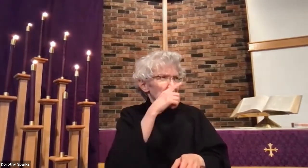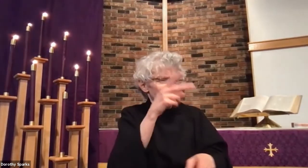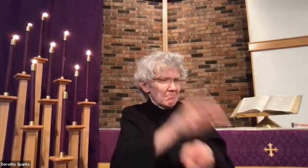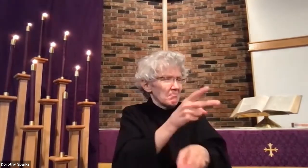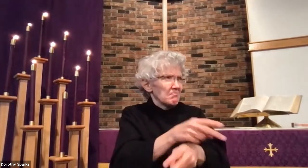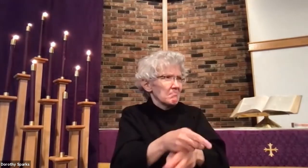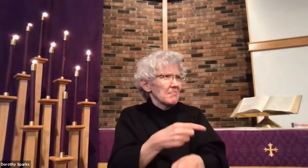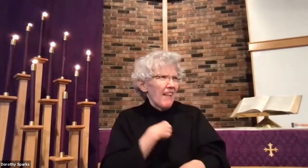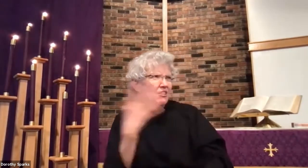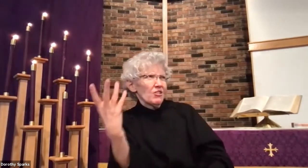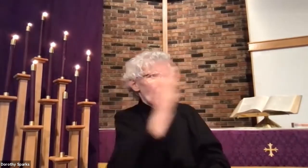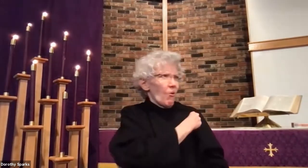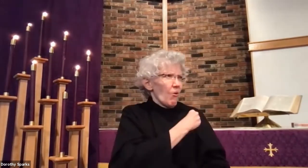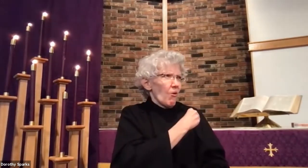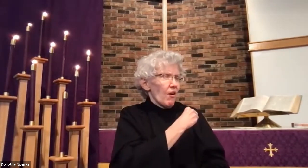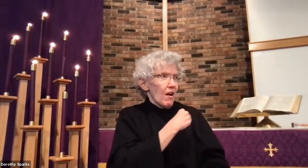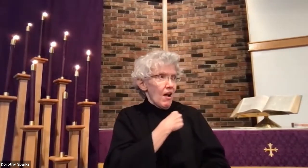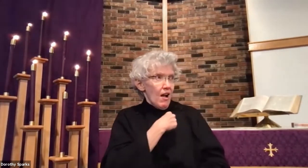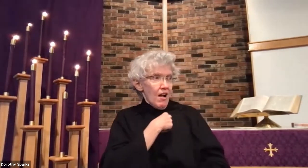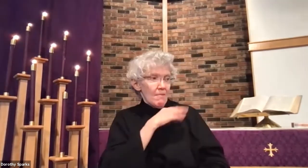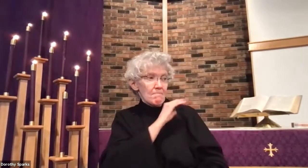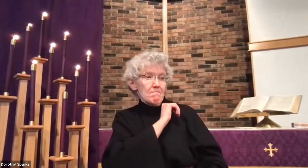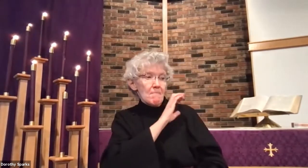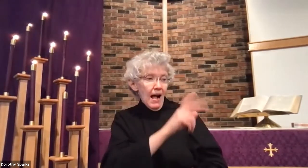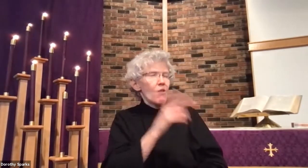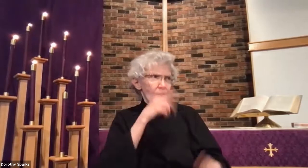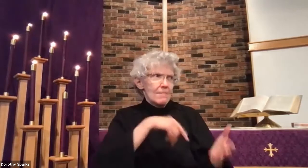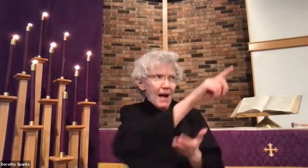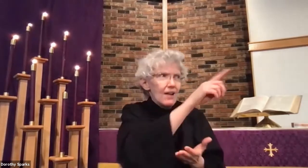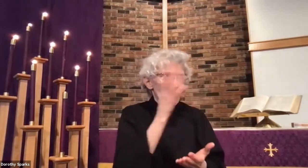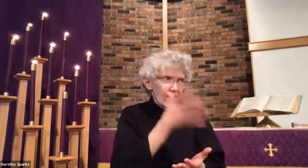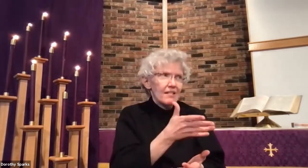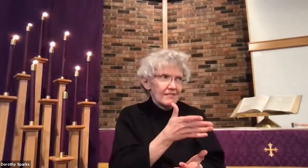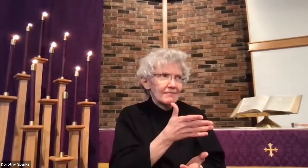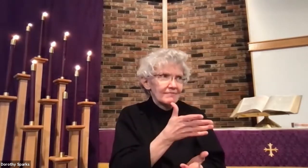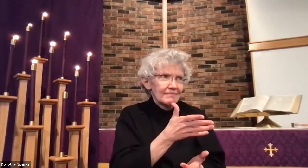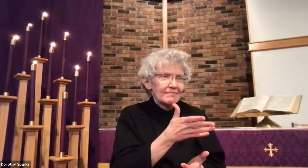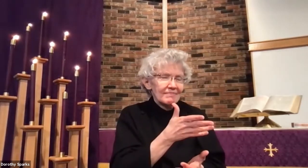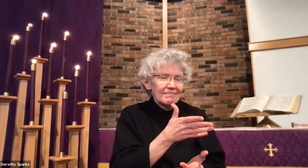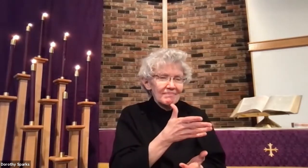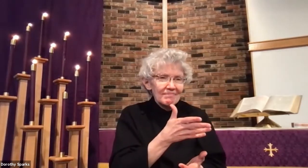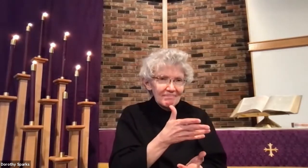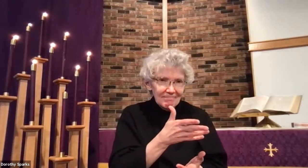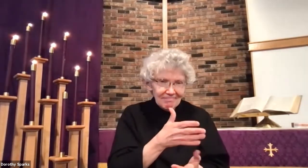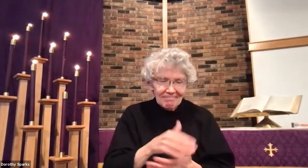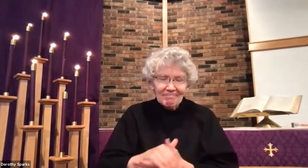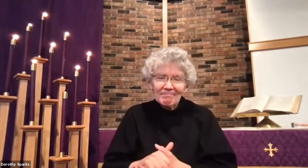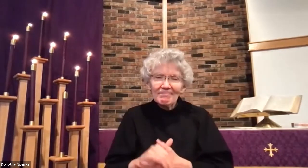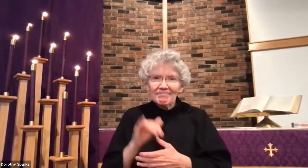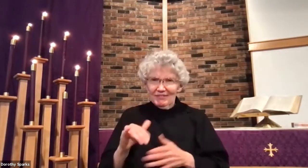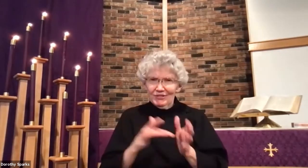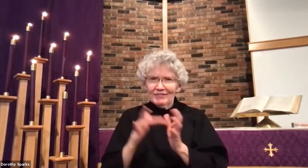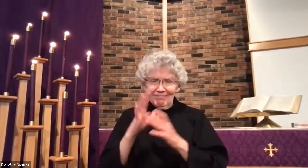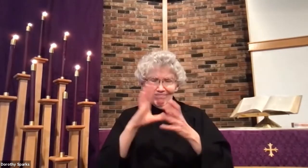Seeing the man, the Samaritan felt sorry for him. The Samaritan went to him and poured olive oil and wine on the